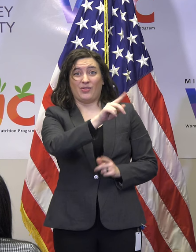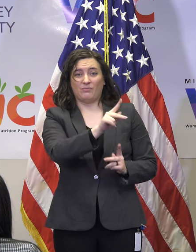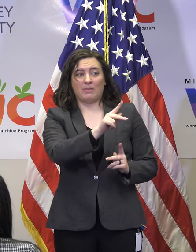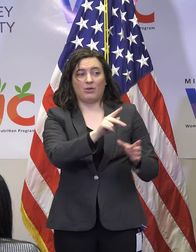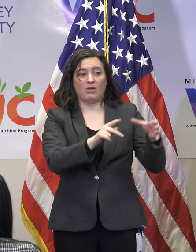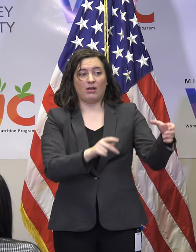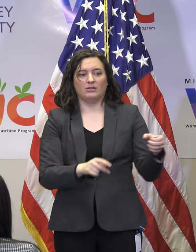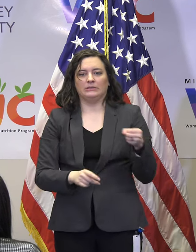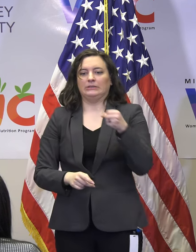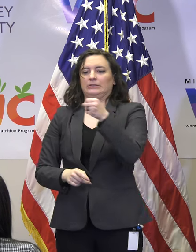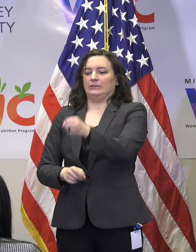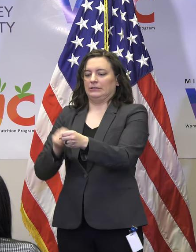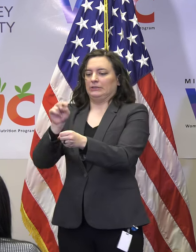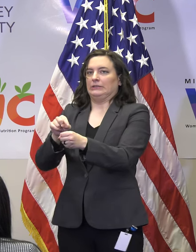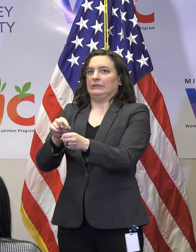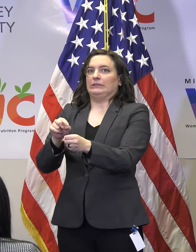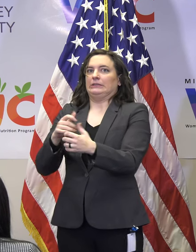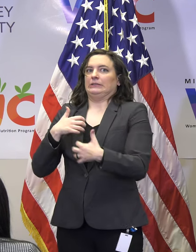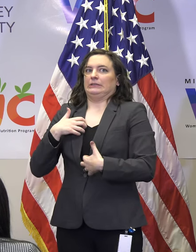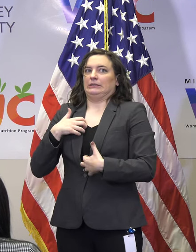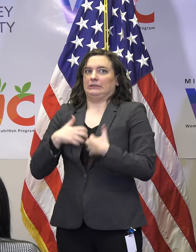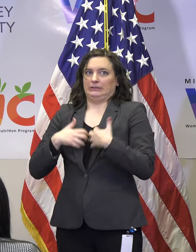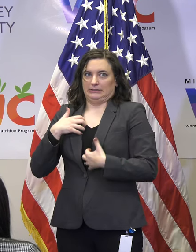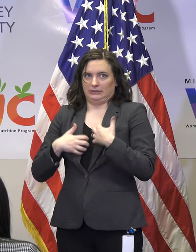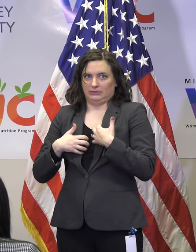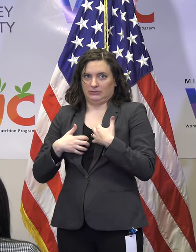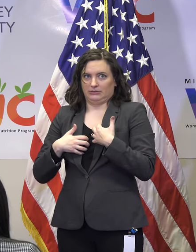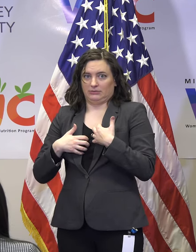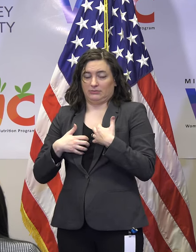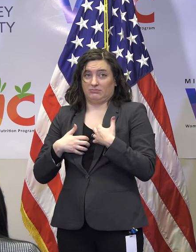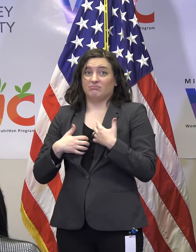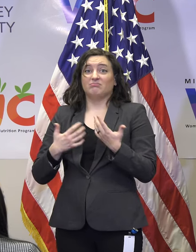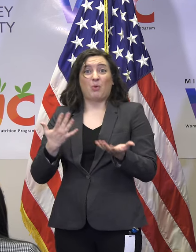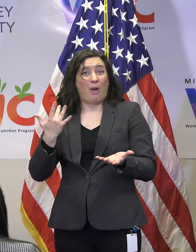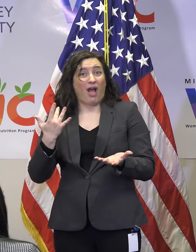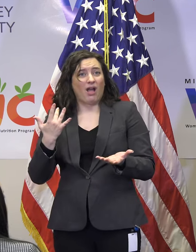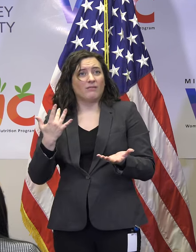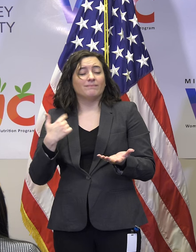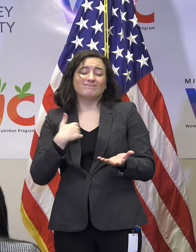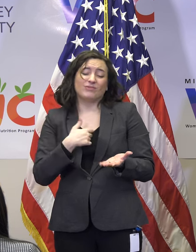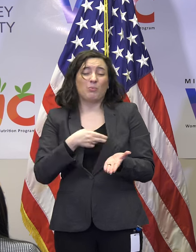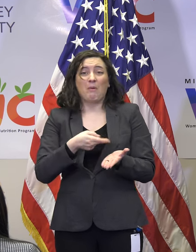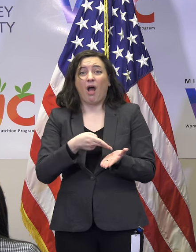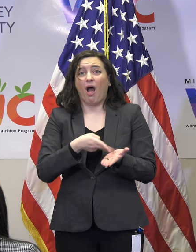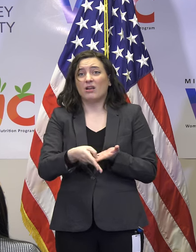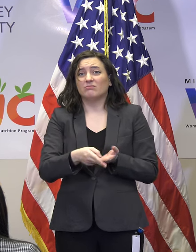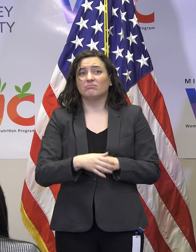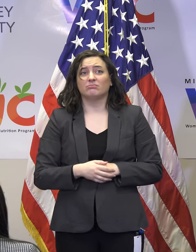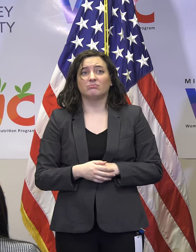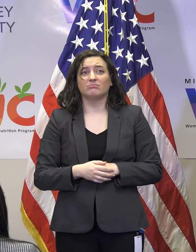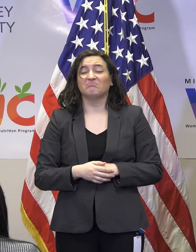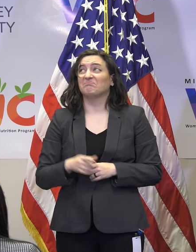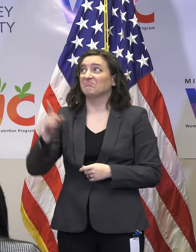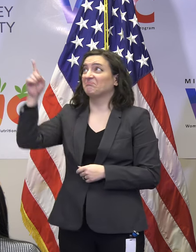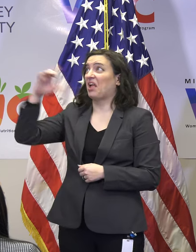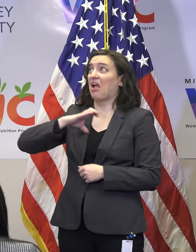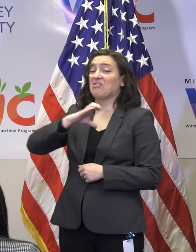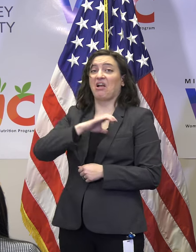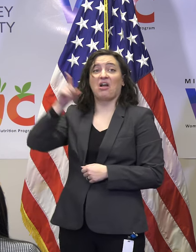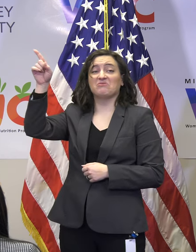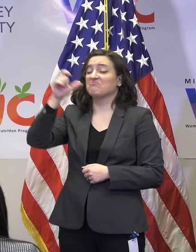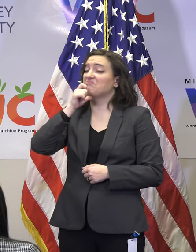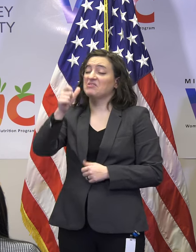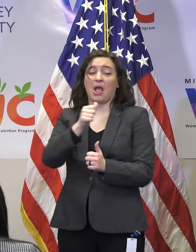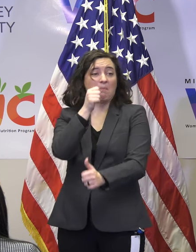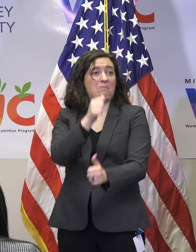situation because we've been honest with them. We've said with the budget in Congress failing to pass a full-time